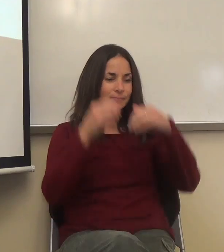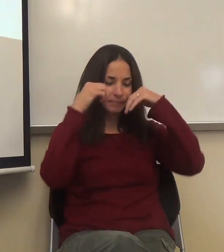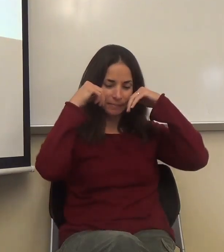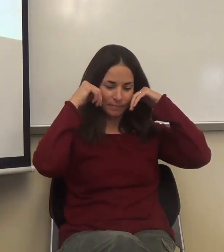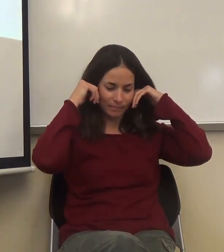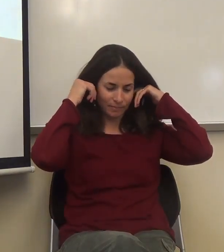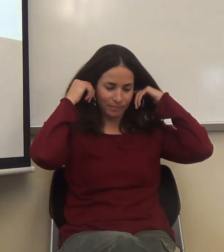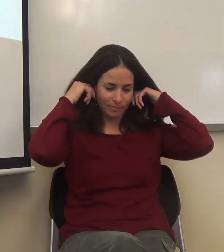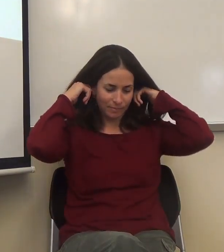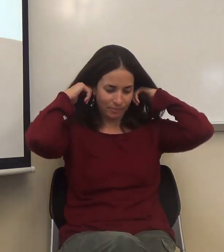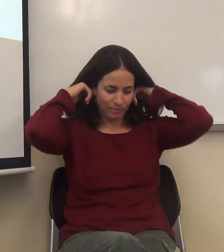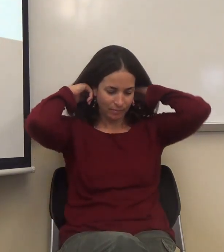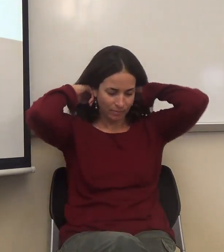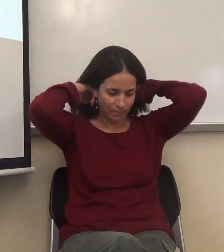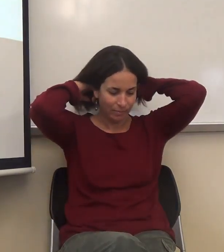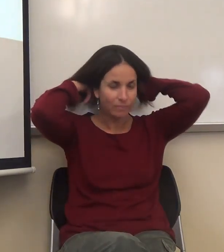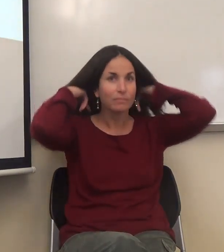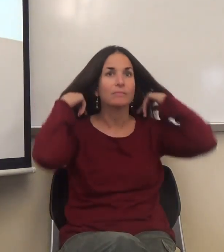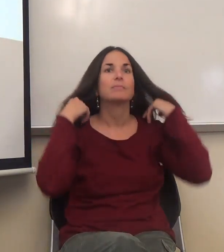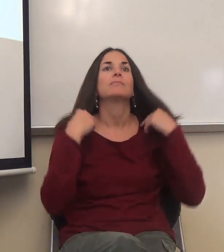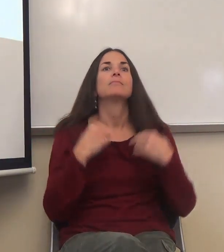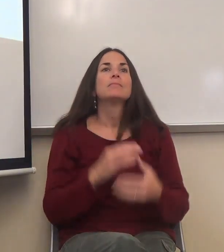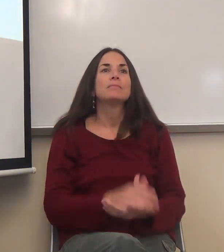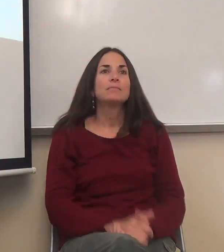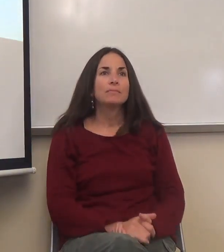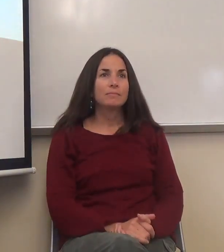Okay. She said, teacher, there's a lot.